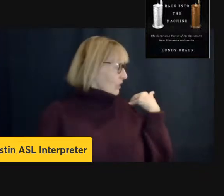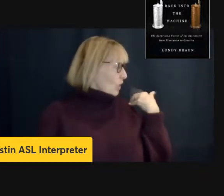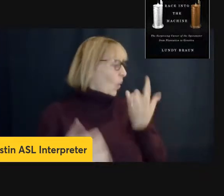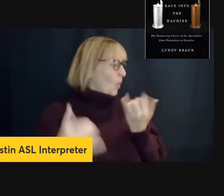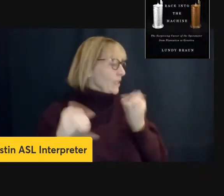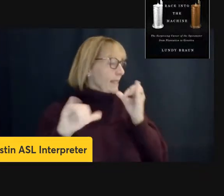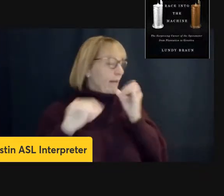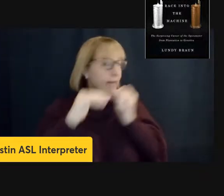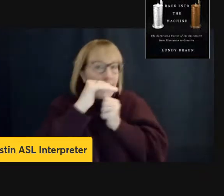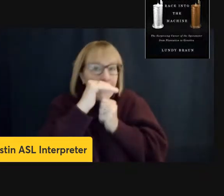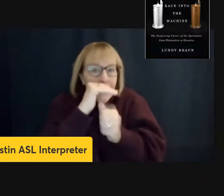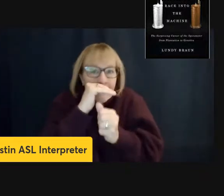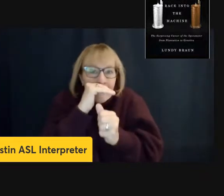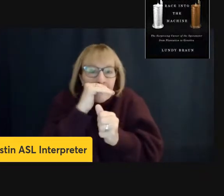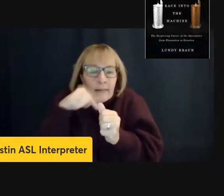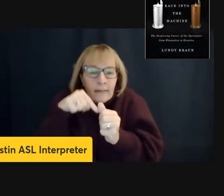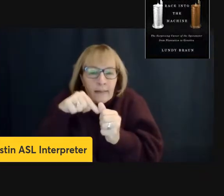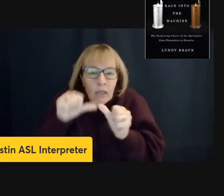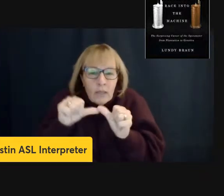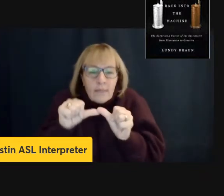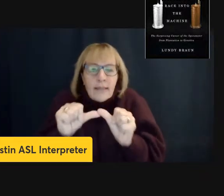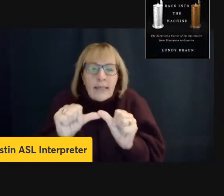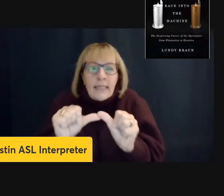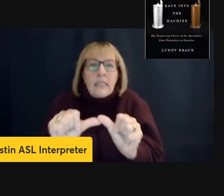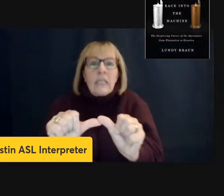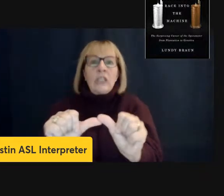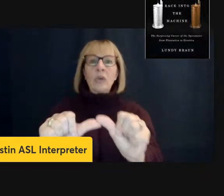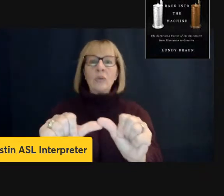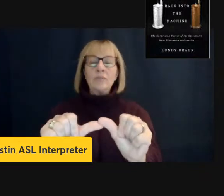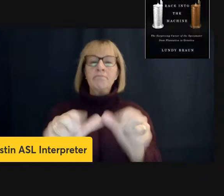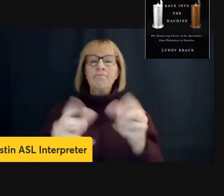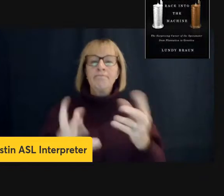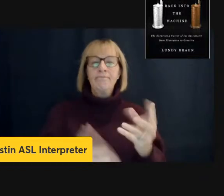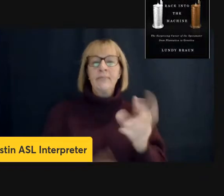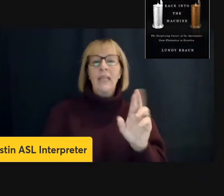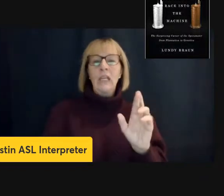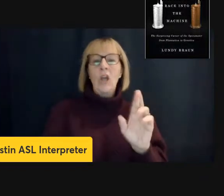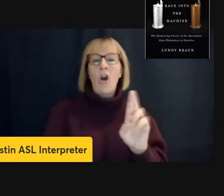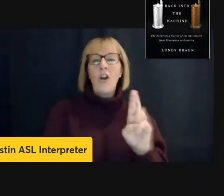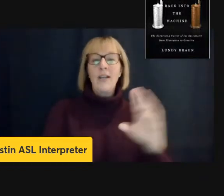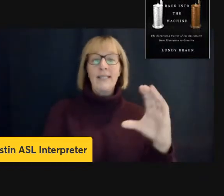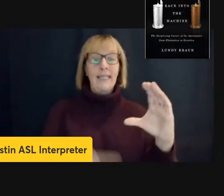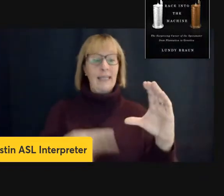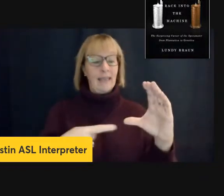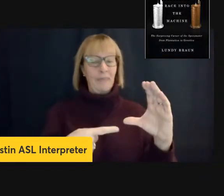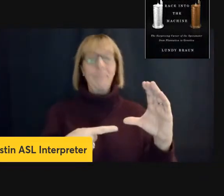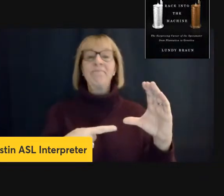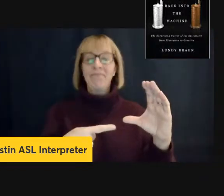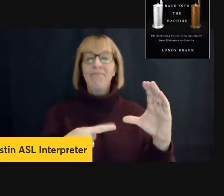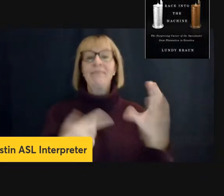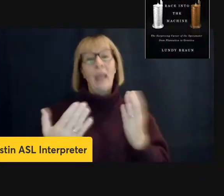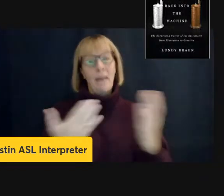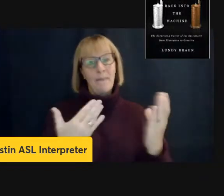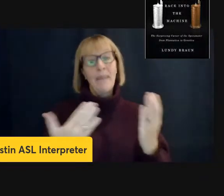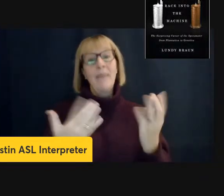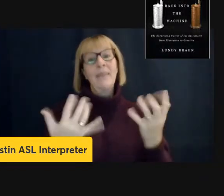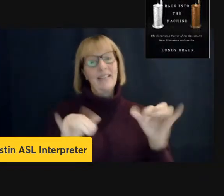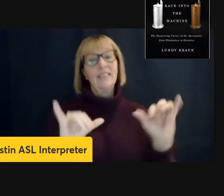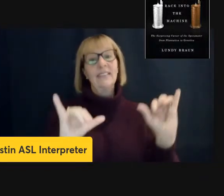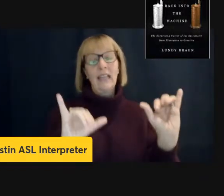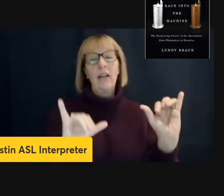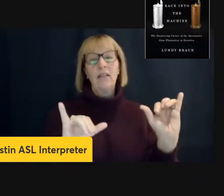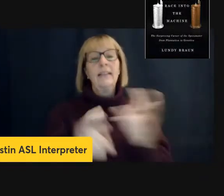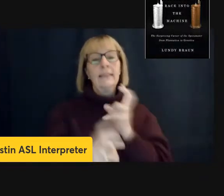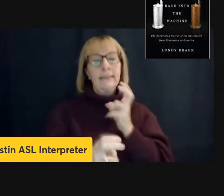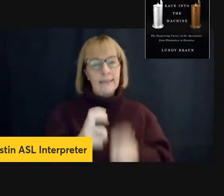hidden in many race-based practices, such as race correction, where it can be difficult to see. And I